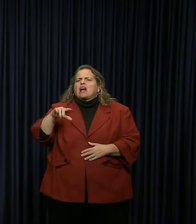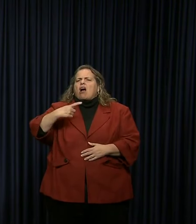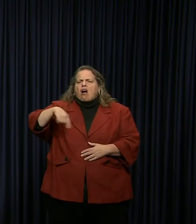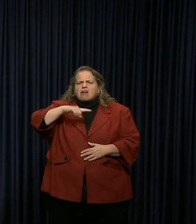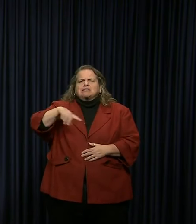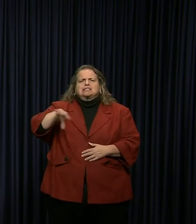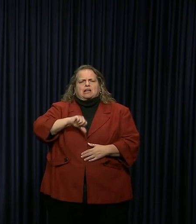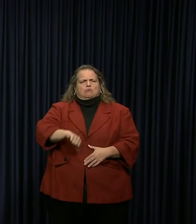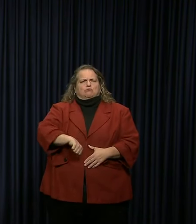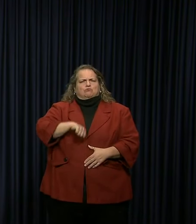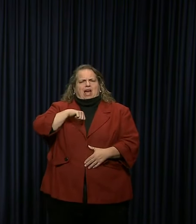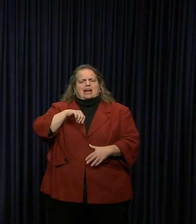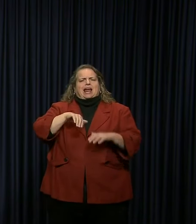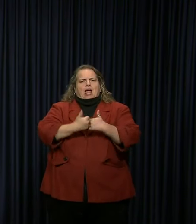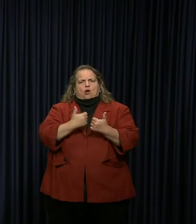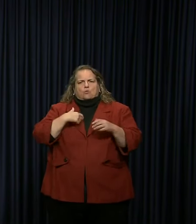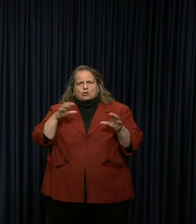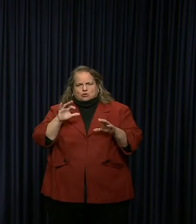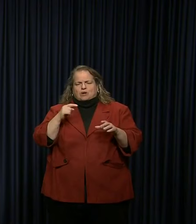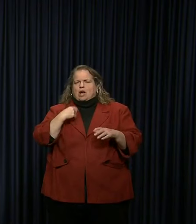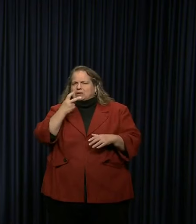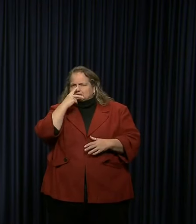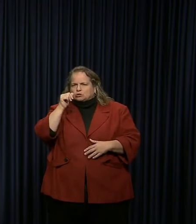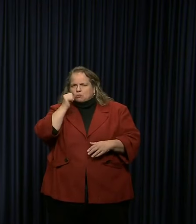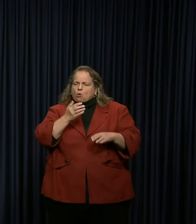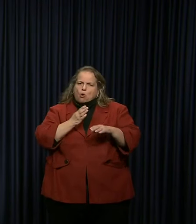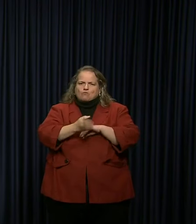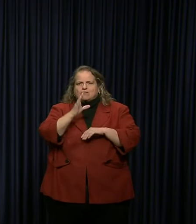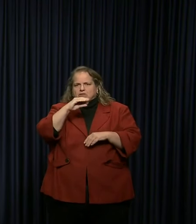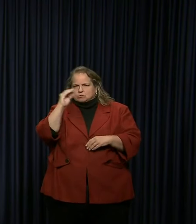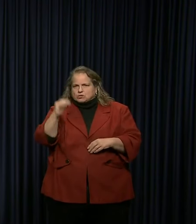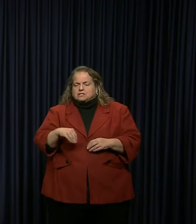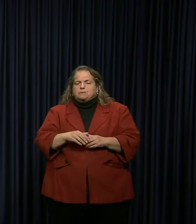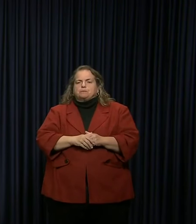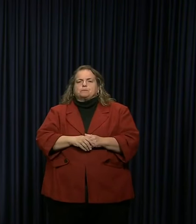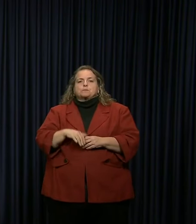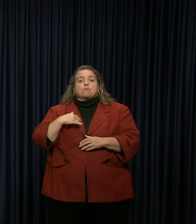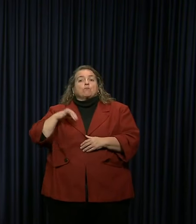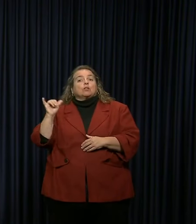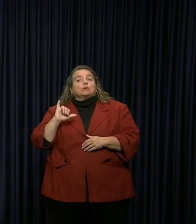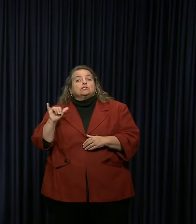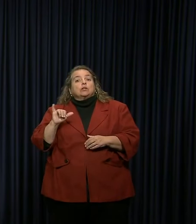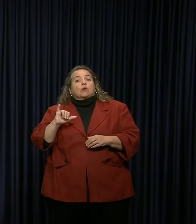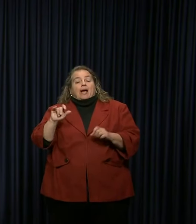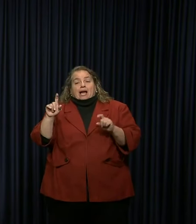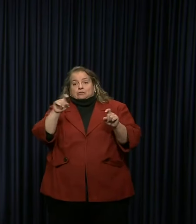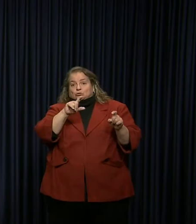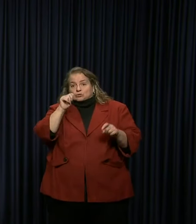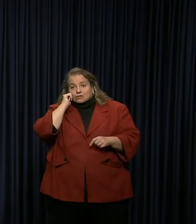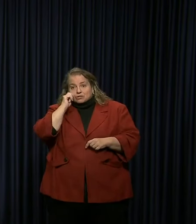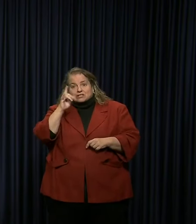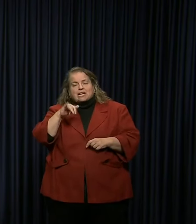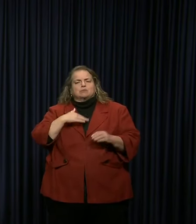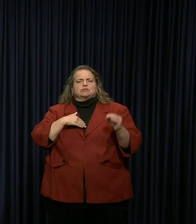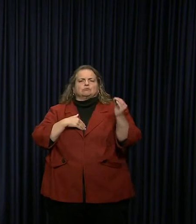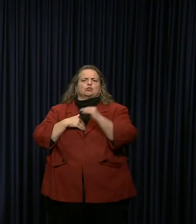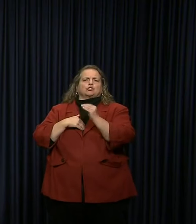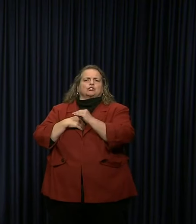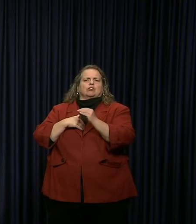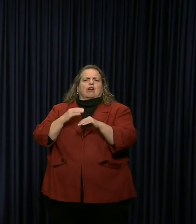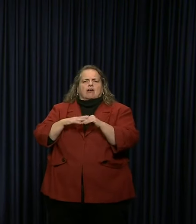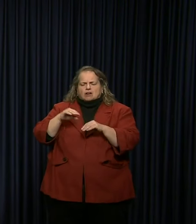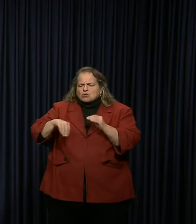in how we're doing it. We also ask you every day to fill up social media with